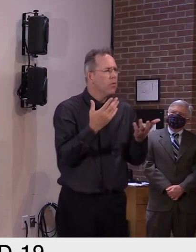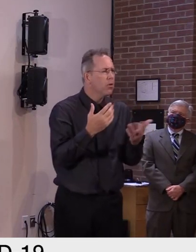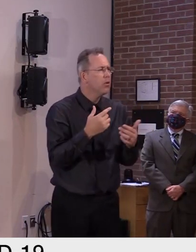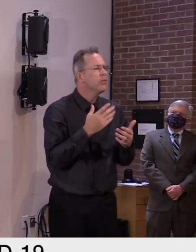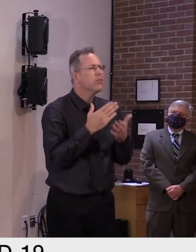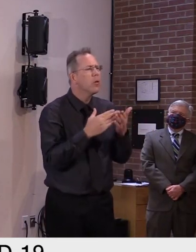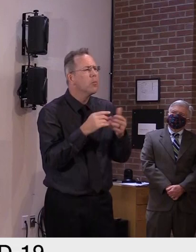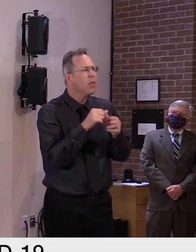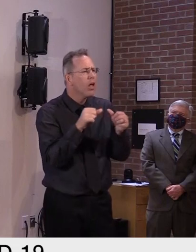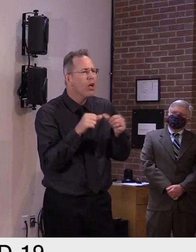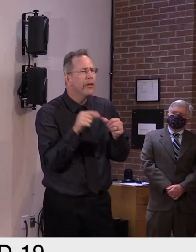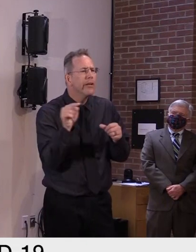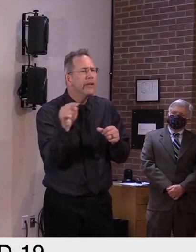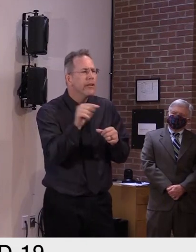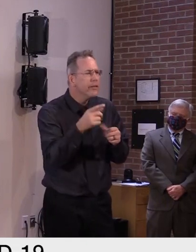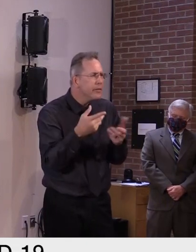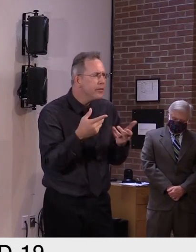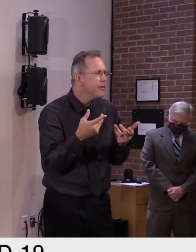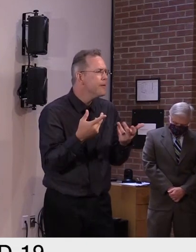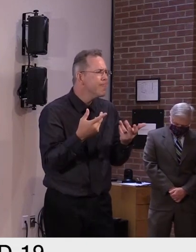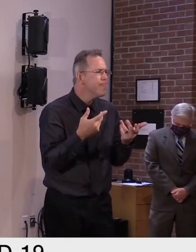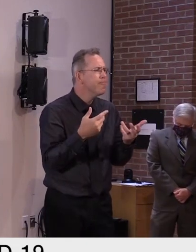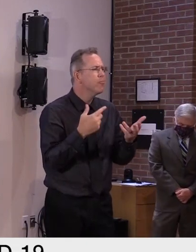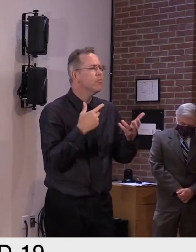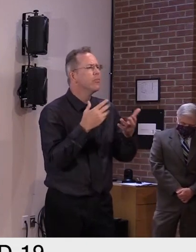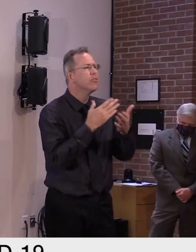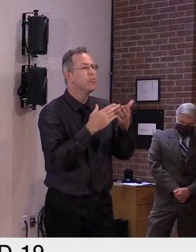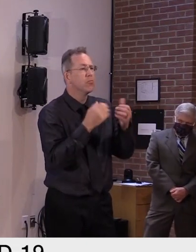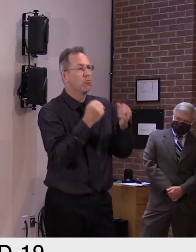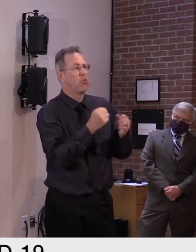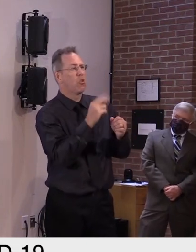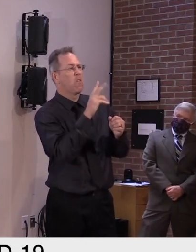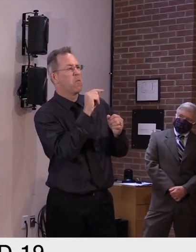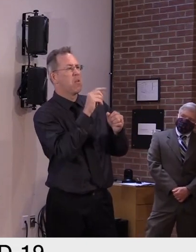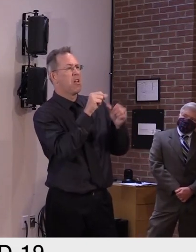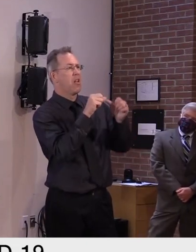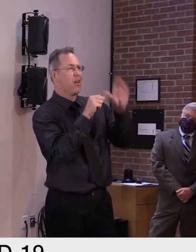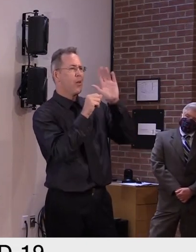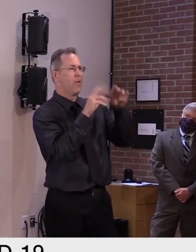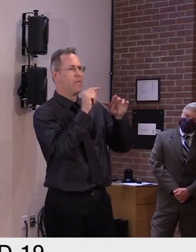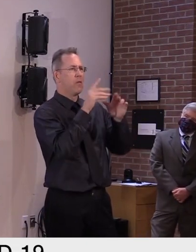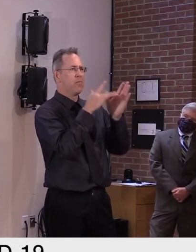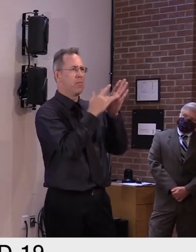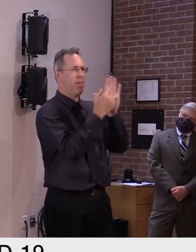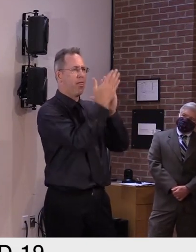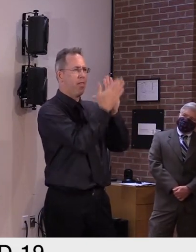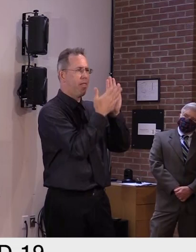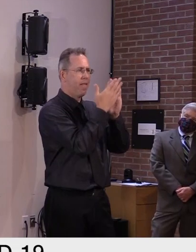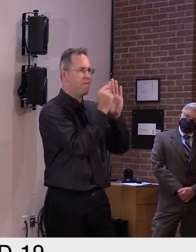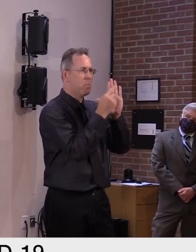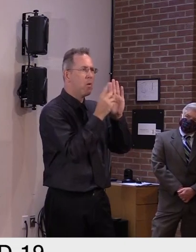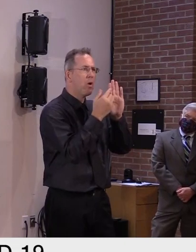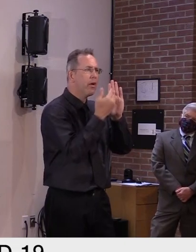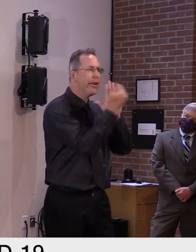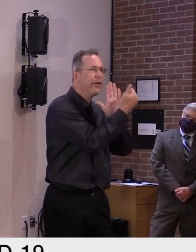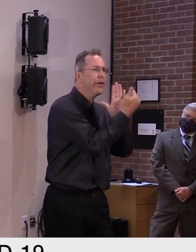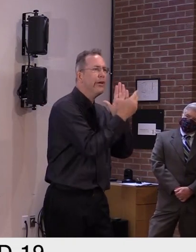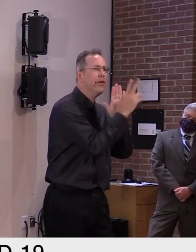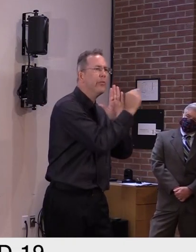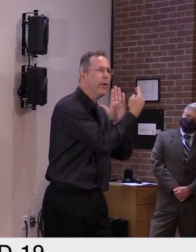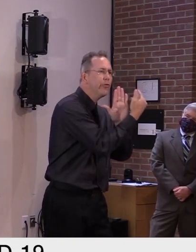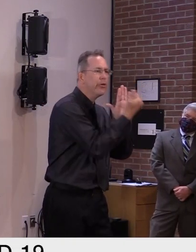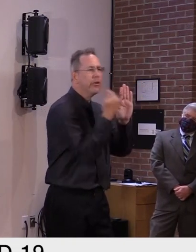So each region presents its own set of risks. And that's why my comments today were really much more tailored